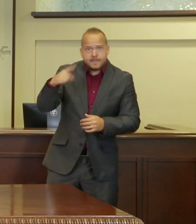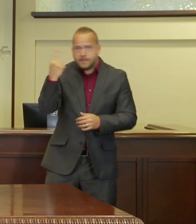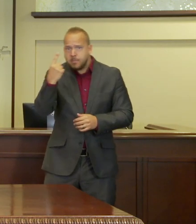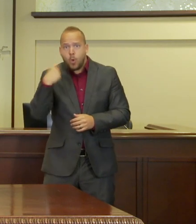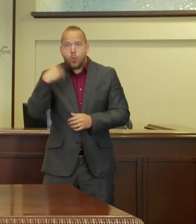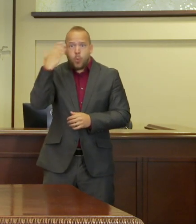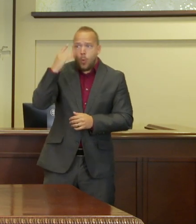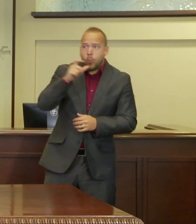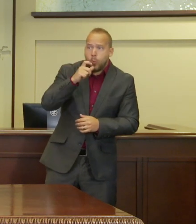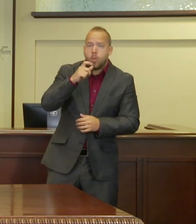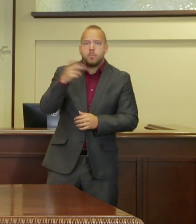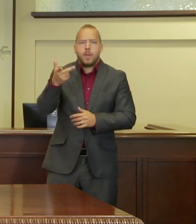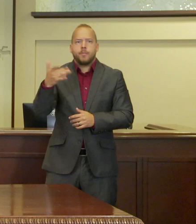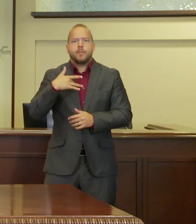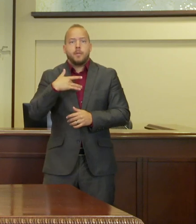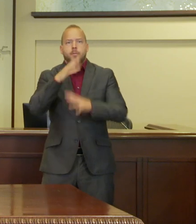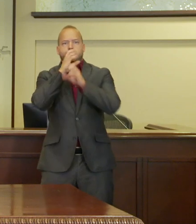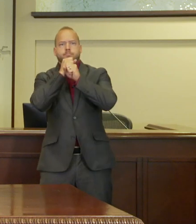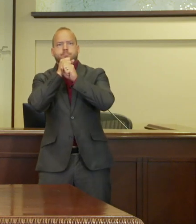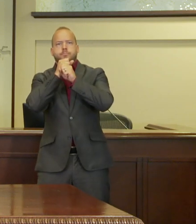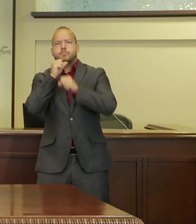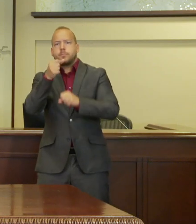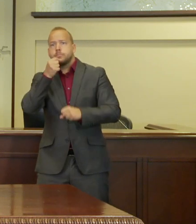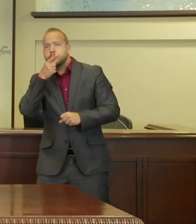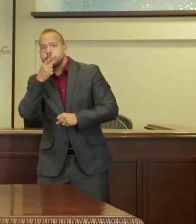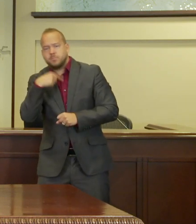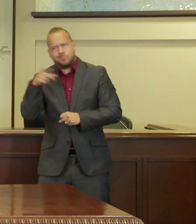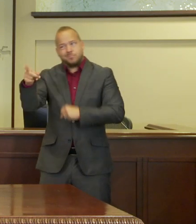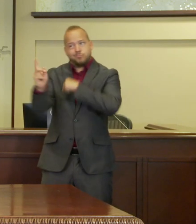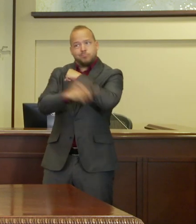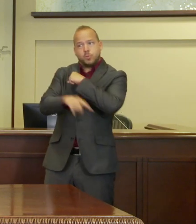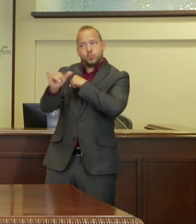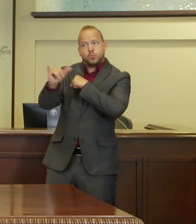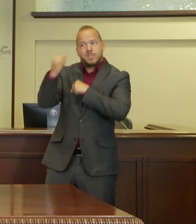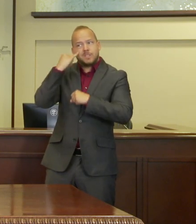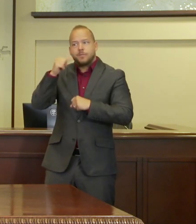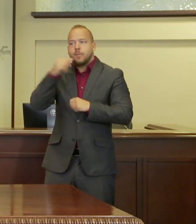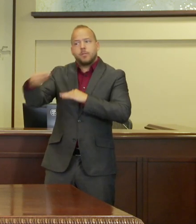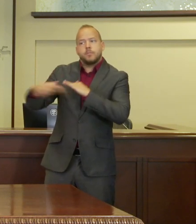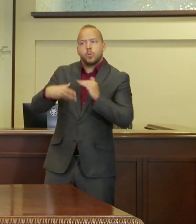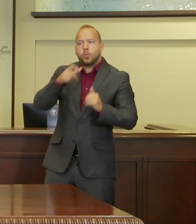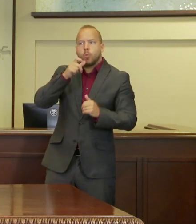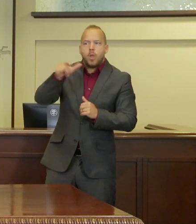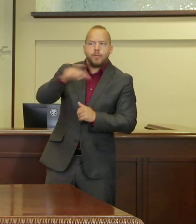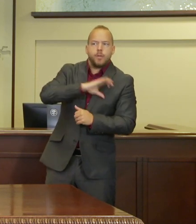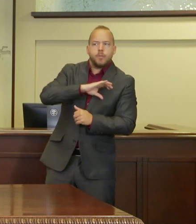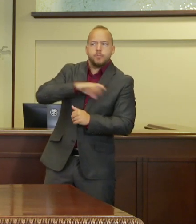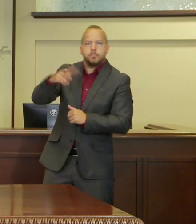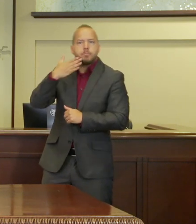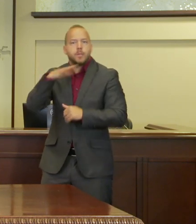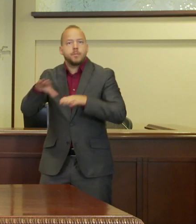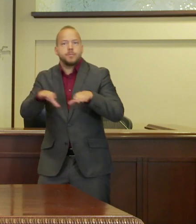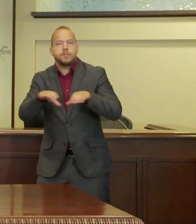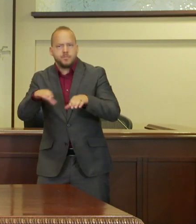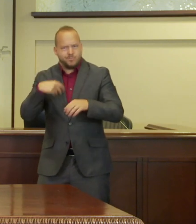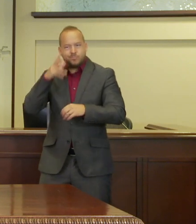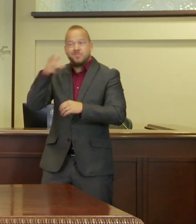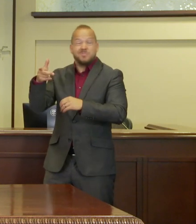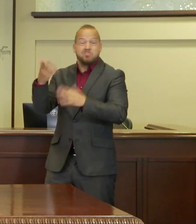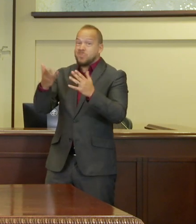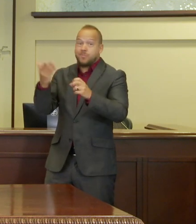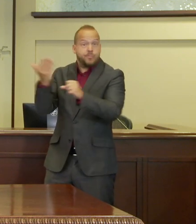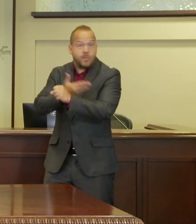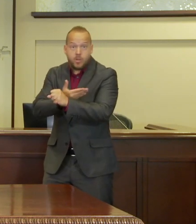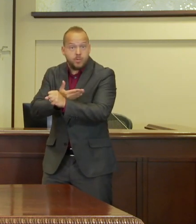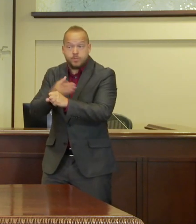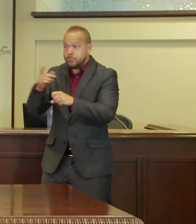didn't report it, they can be disciplined as well, up to and including termination from the organization. And we have, as I mentioned yesterday,